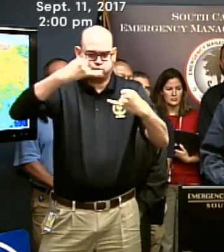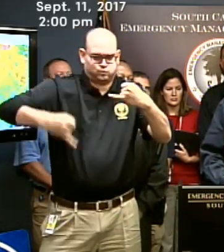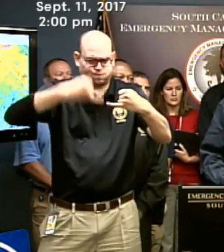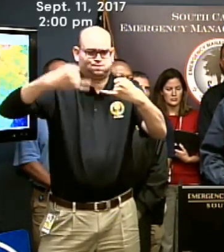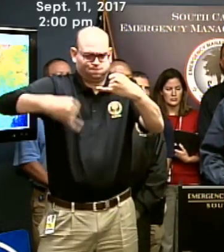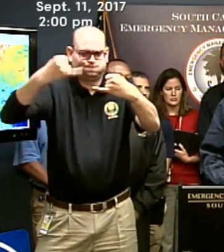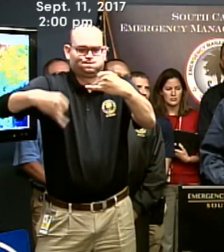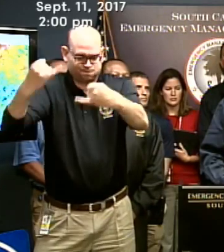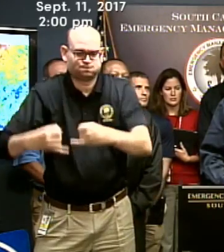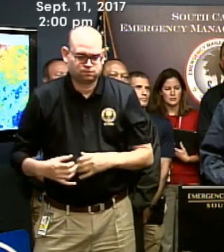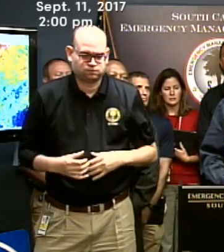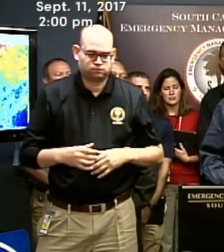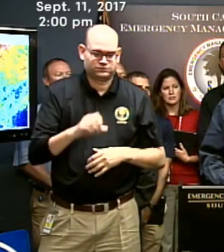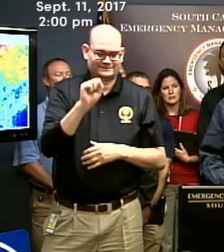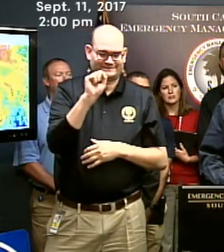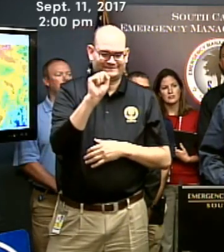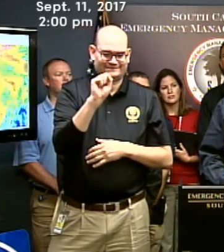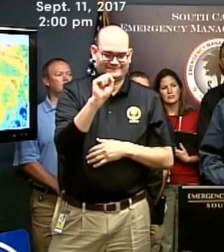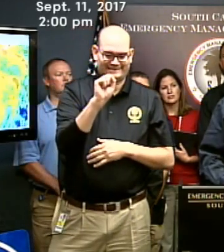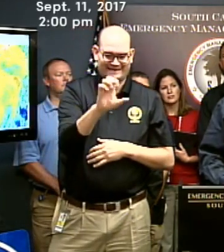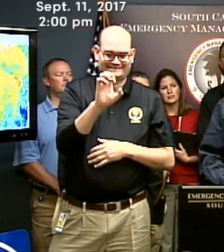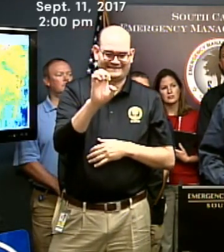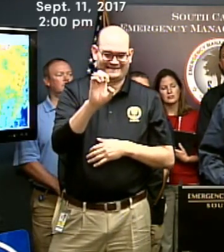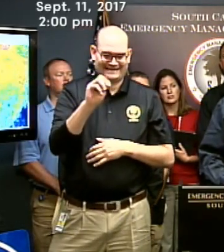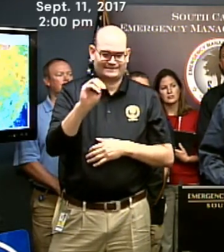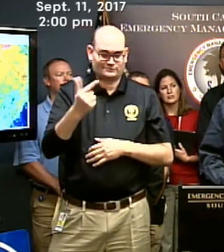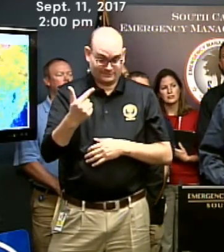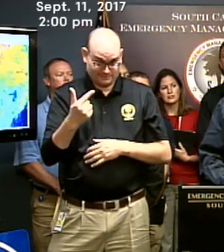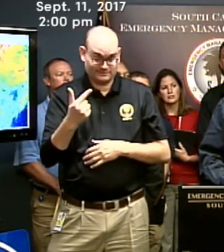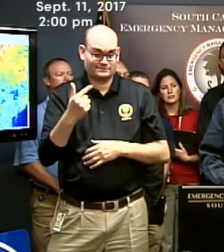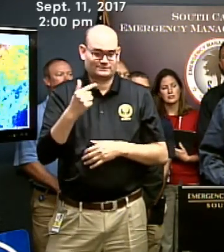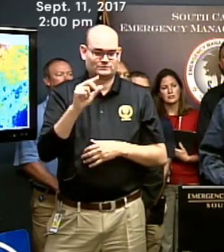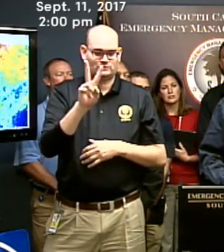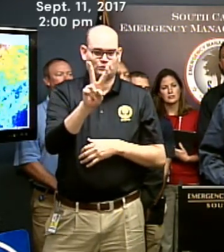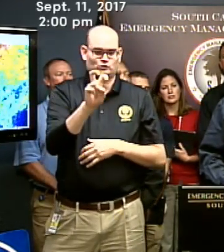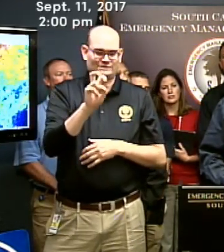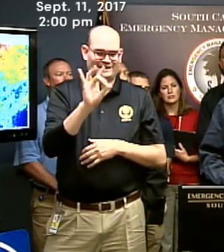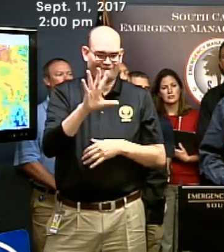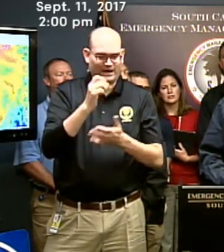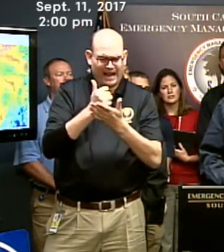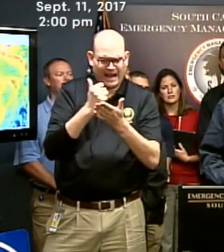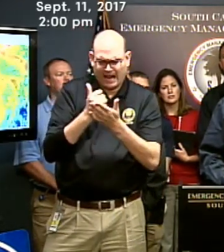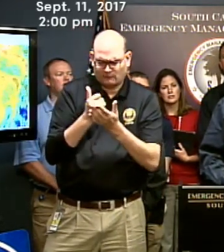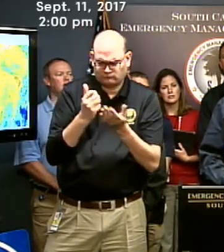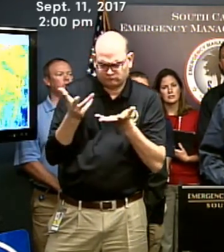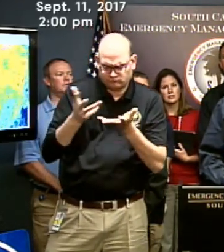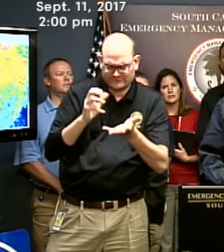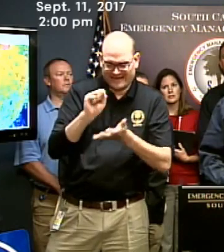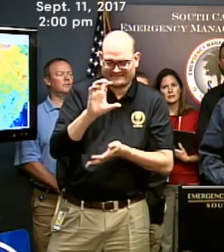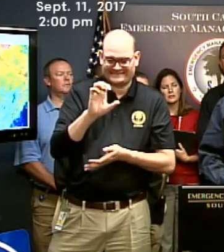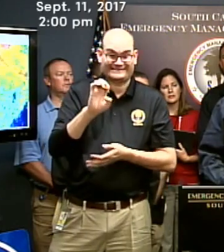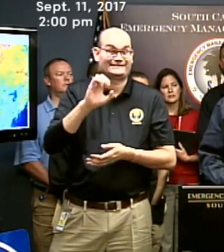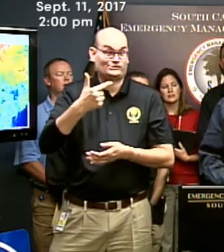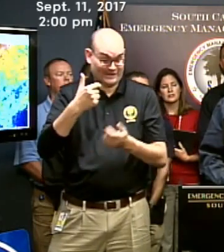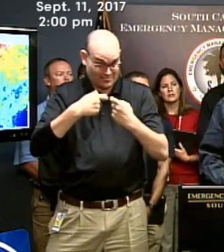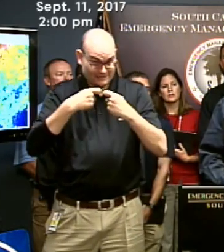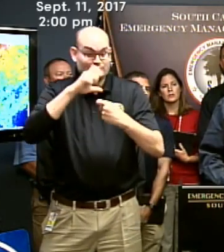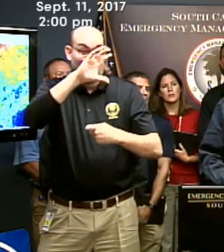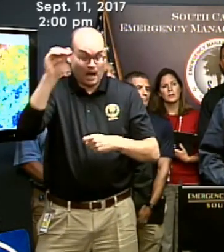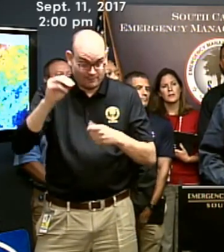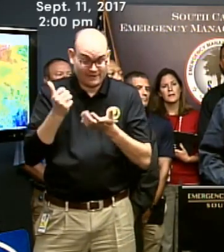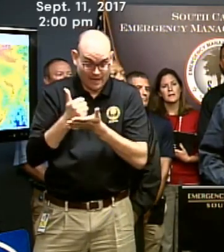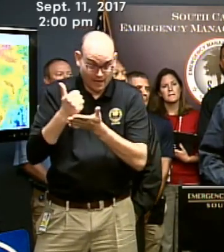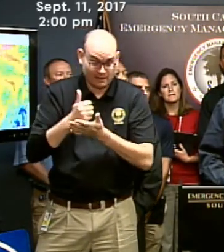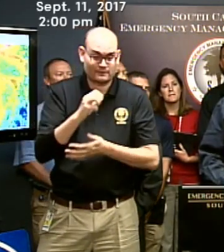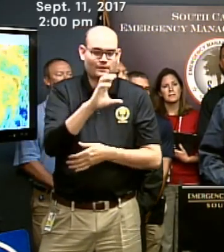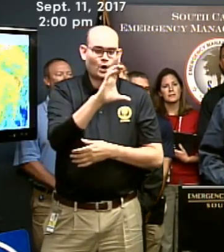2,582 people out there working to restore power. The electric co-ops have 250 crews out there, and Duke Power